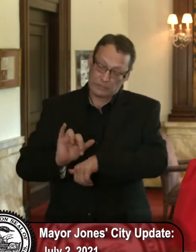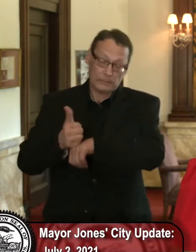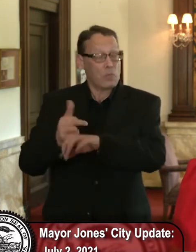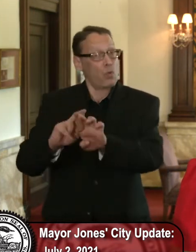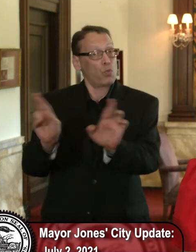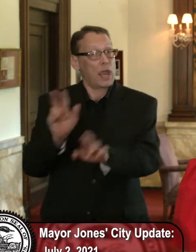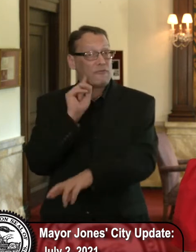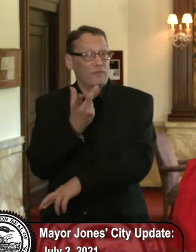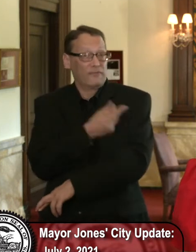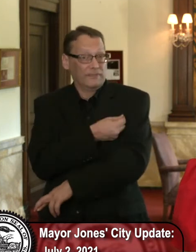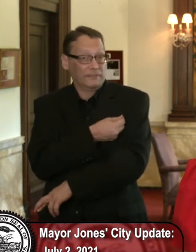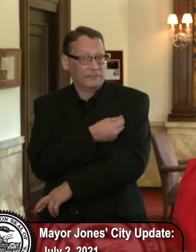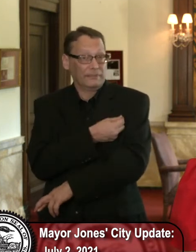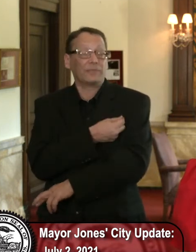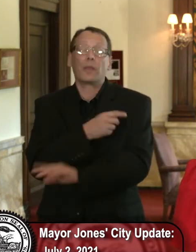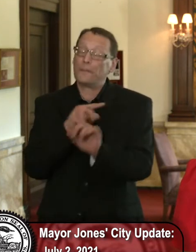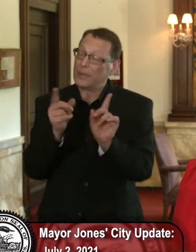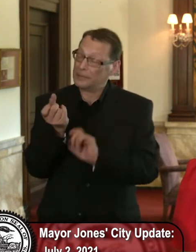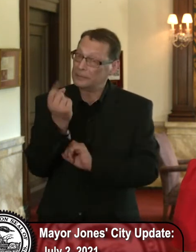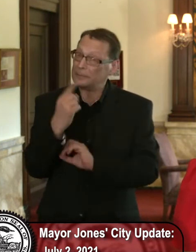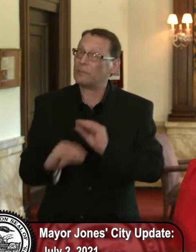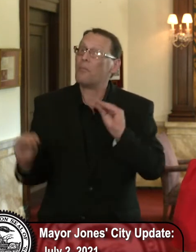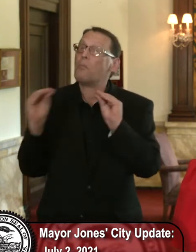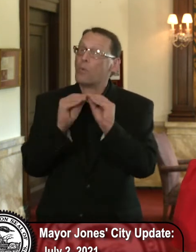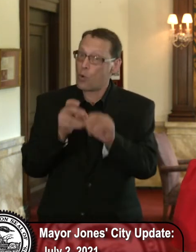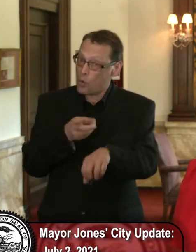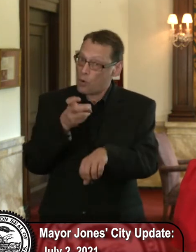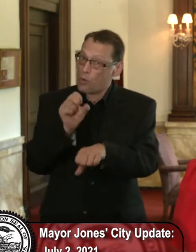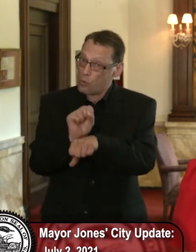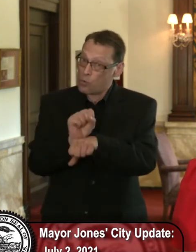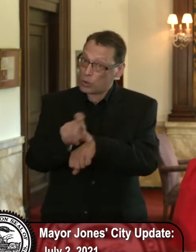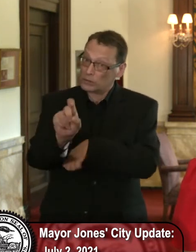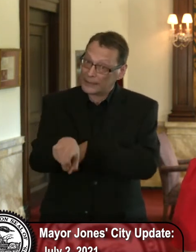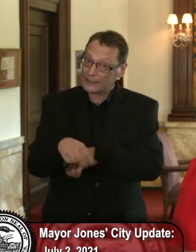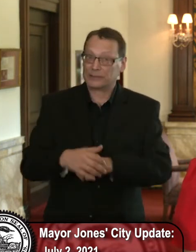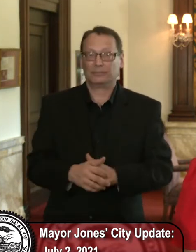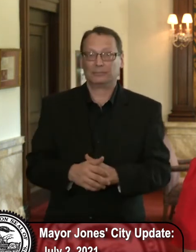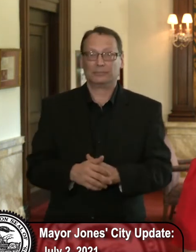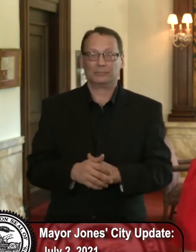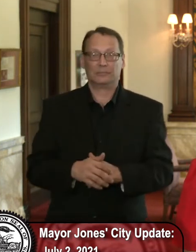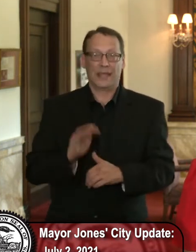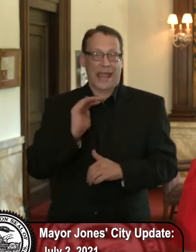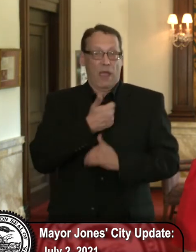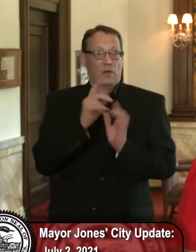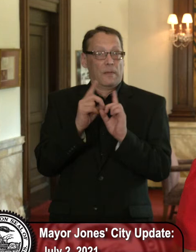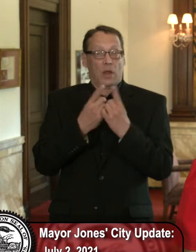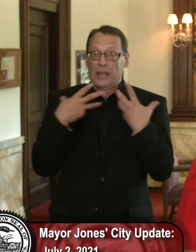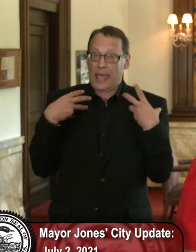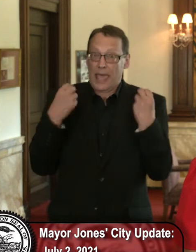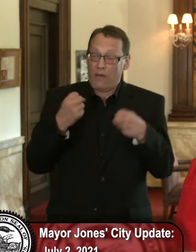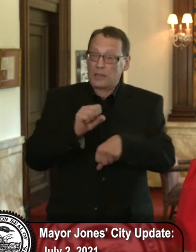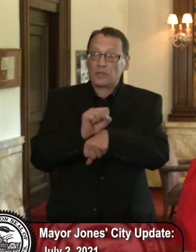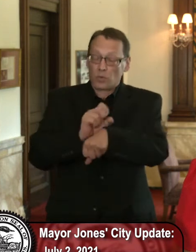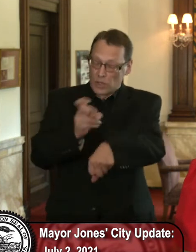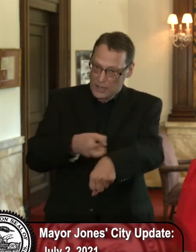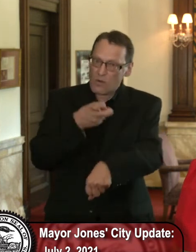vaccination, but we still have more urgent work to do around getting people vaccinated. Our Department of Health